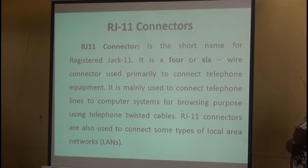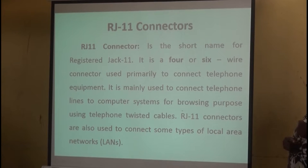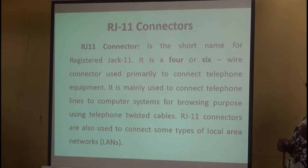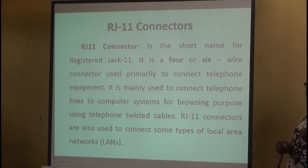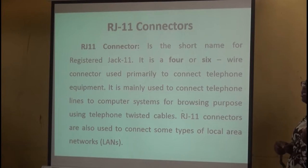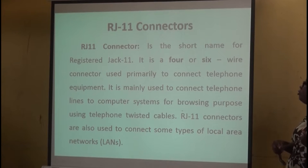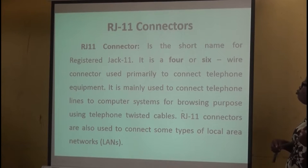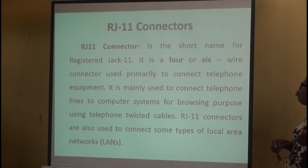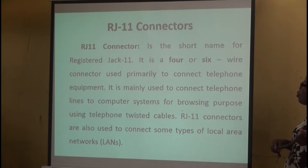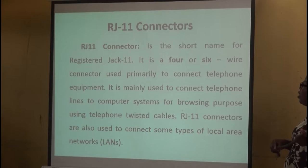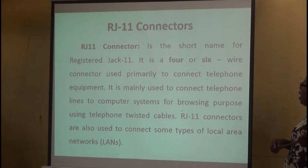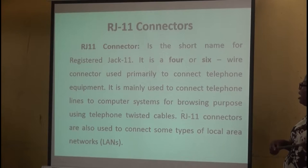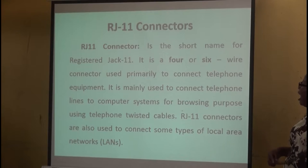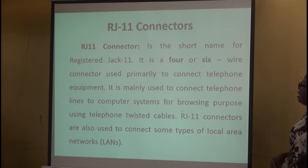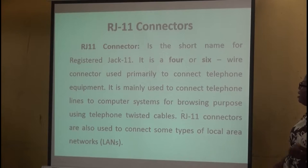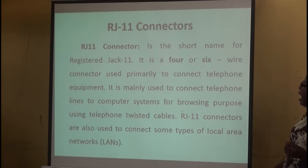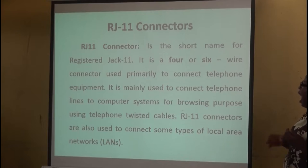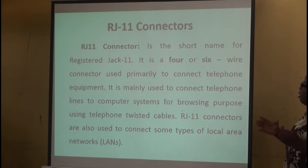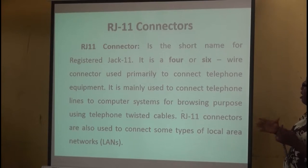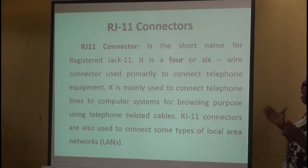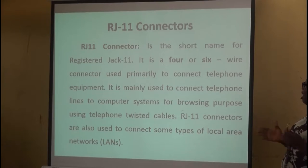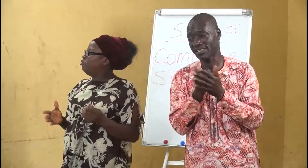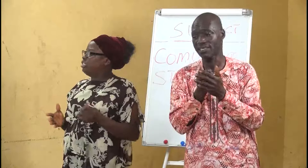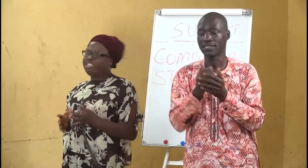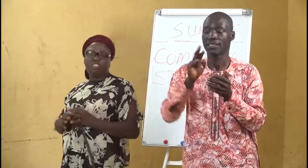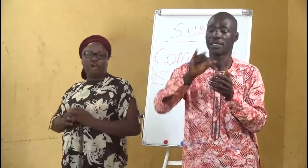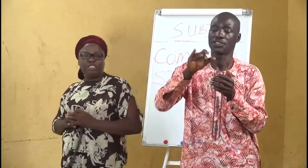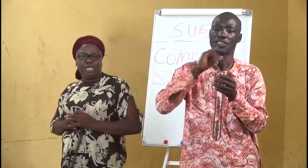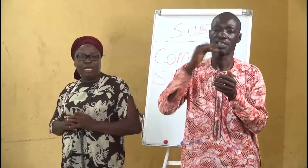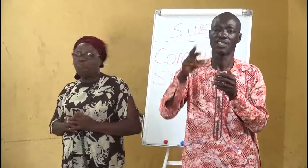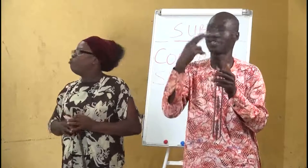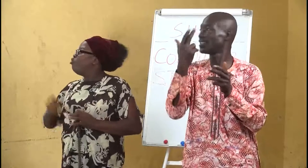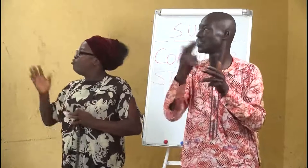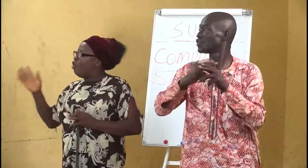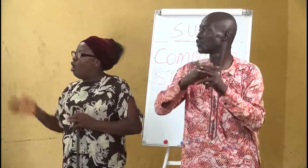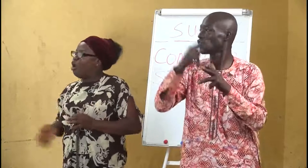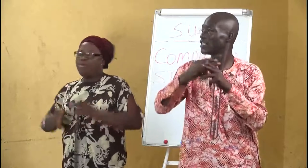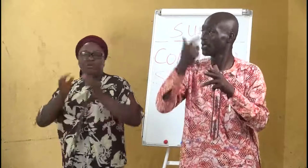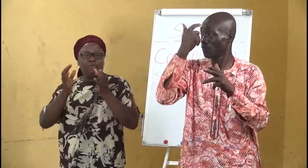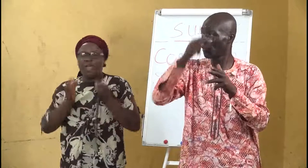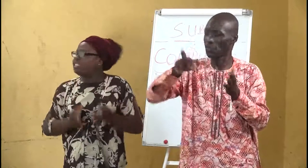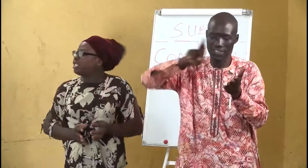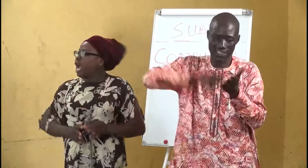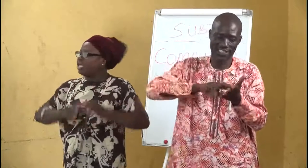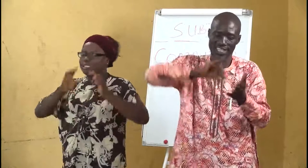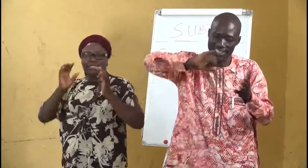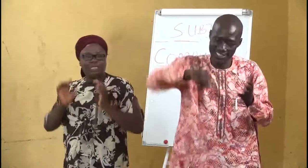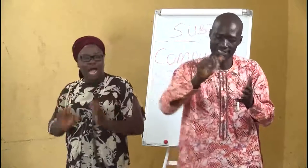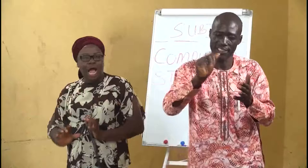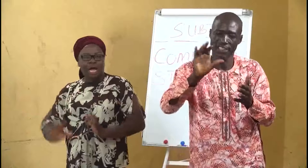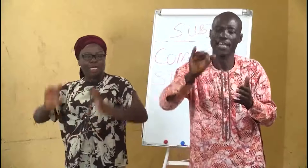RJ11 is the best. I said RJ11 is the short name for